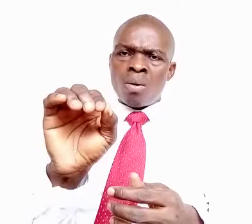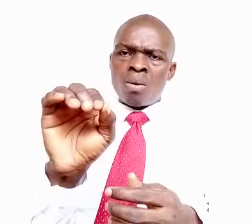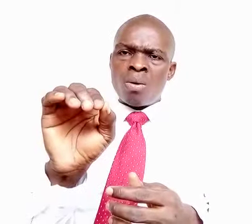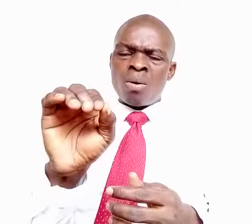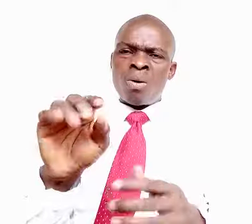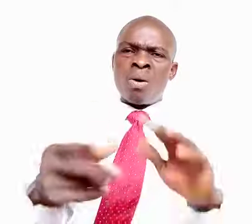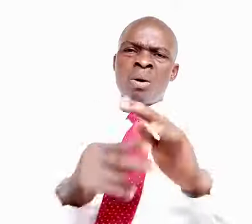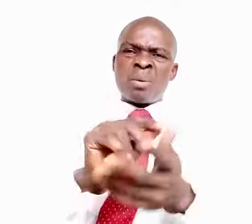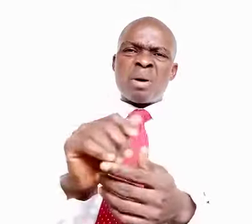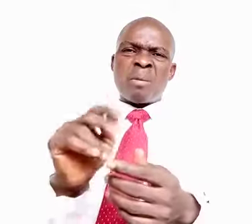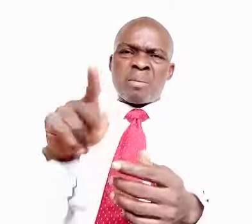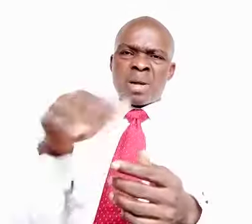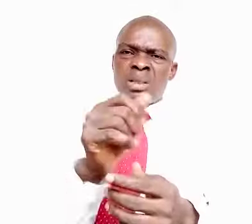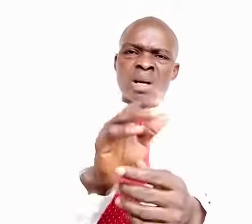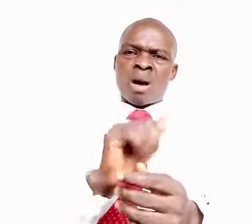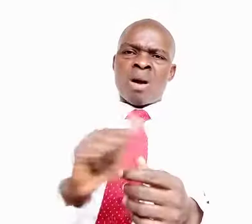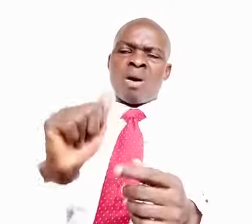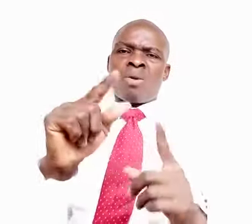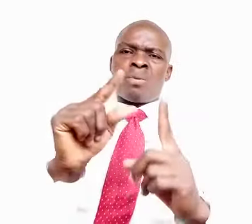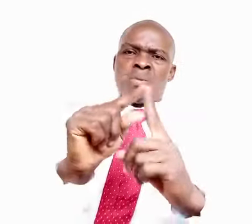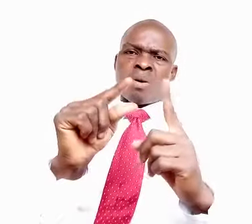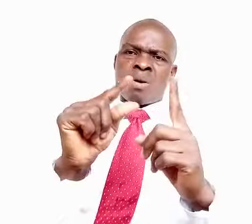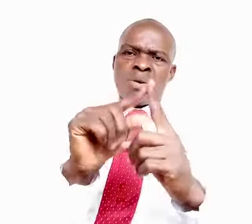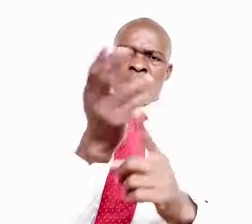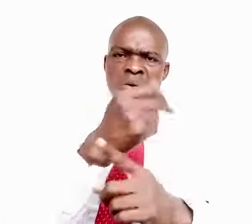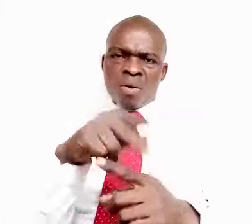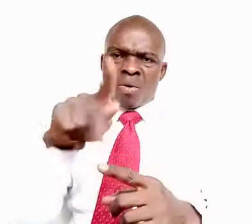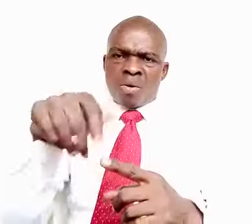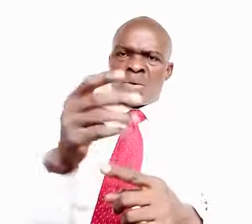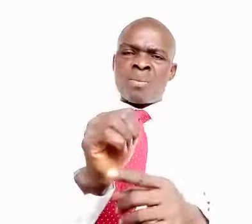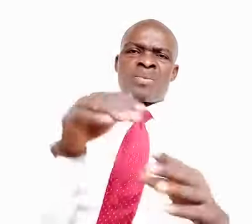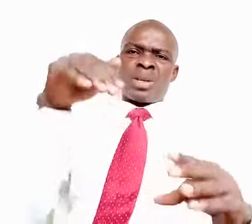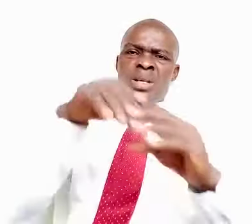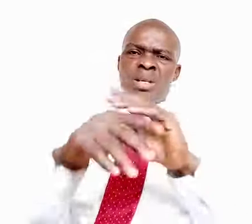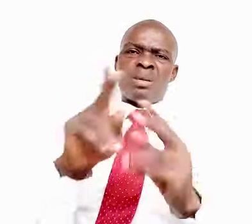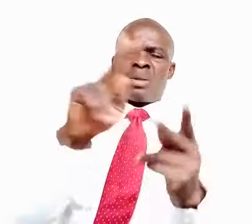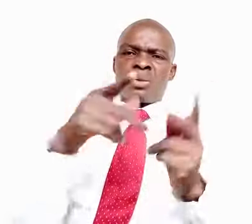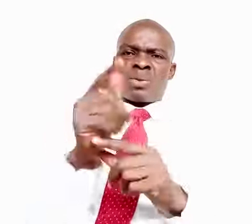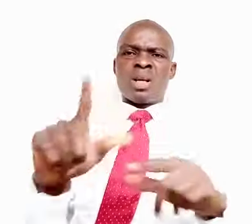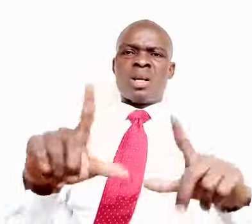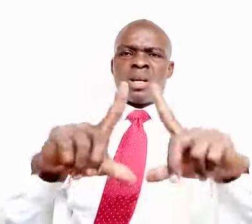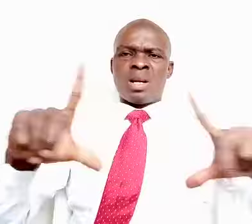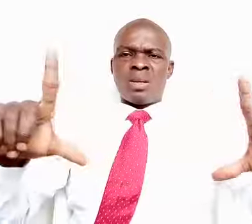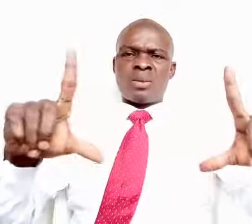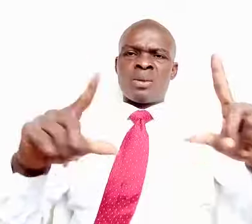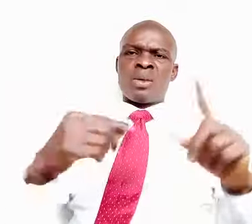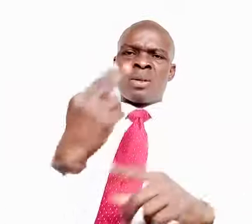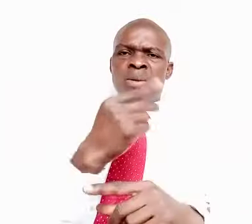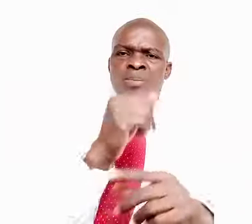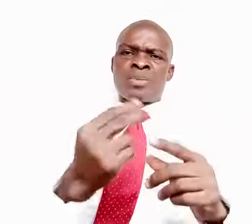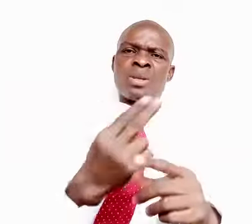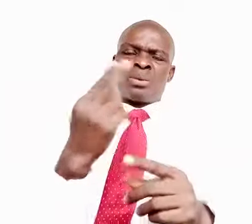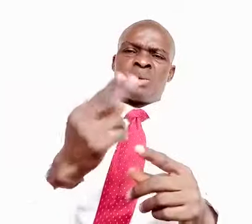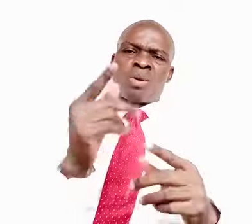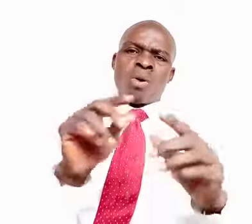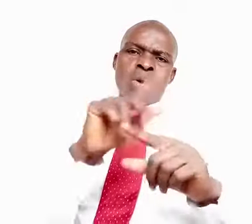Minimal pairs are pairs of words or phrase in a particular language, spoken or signed, that